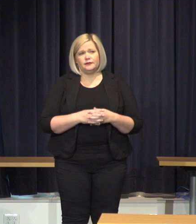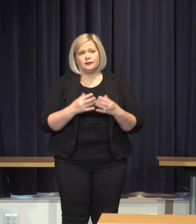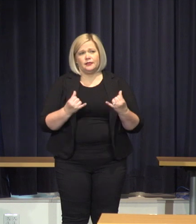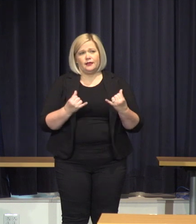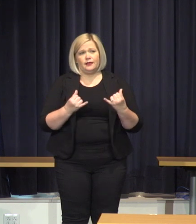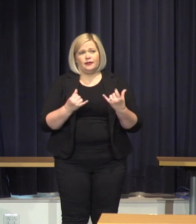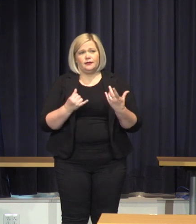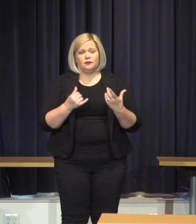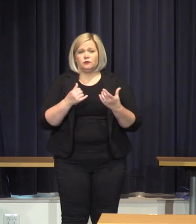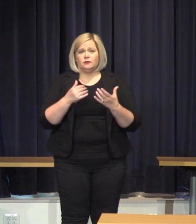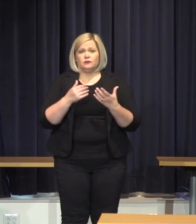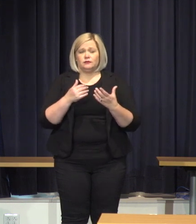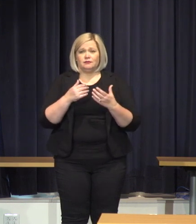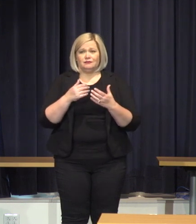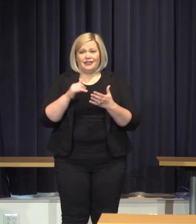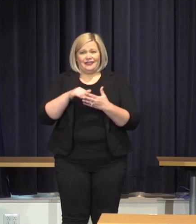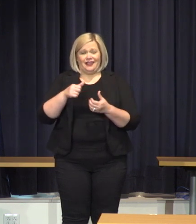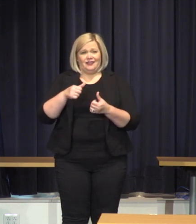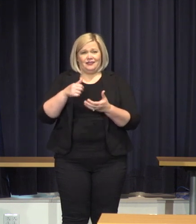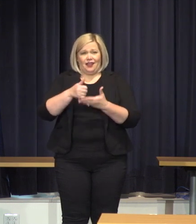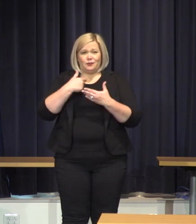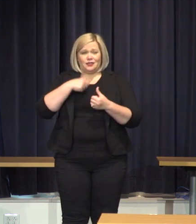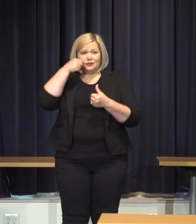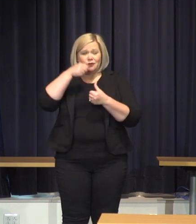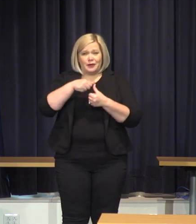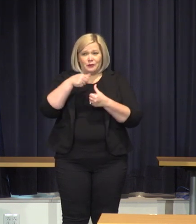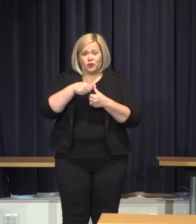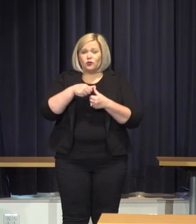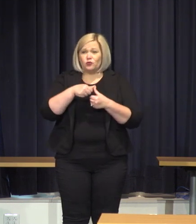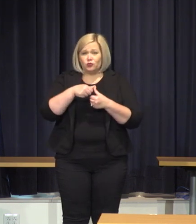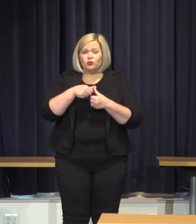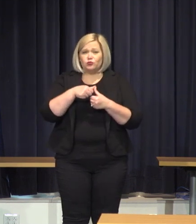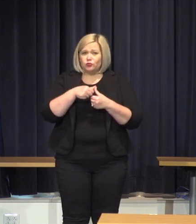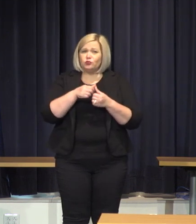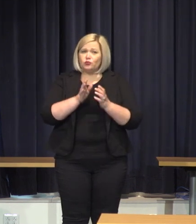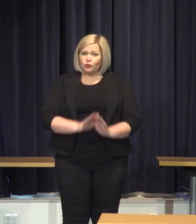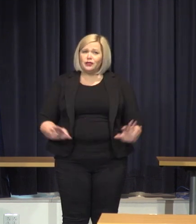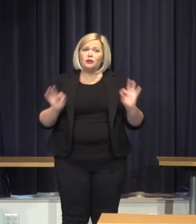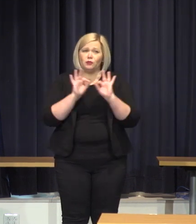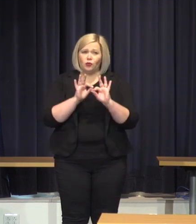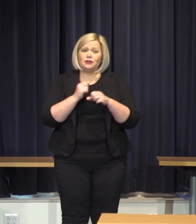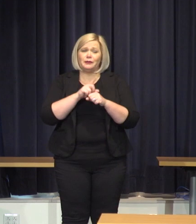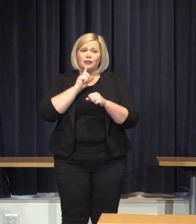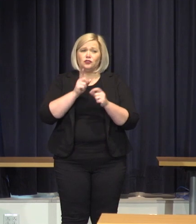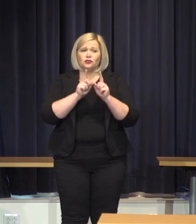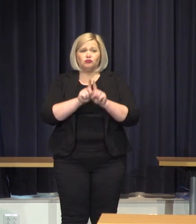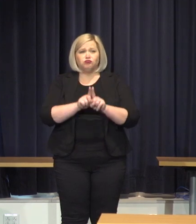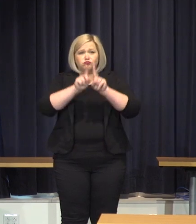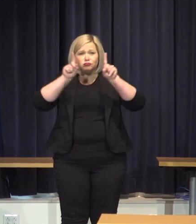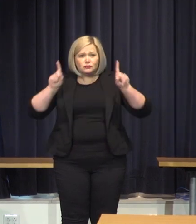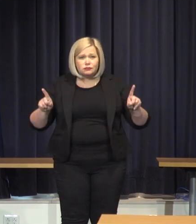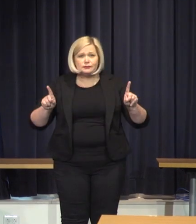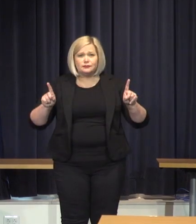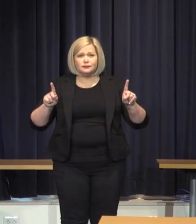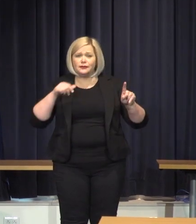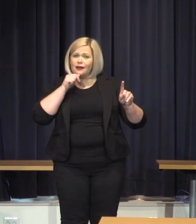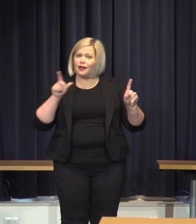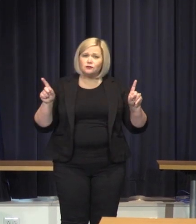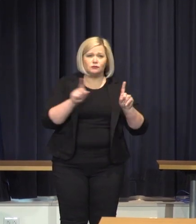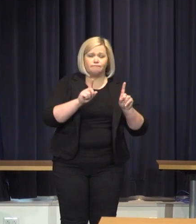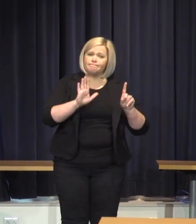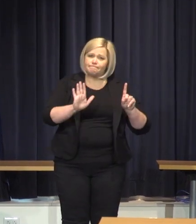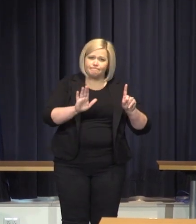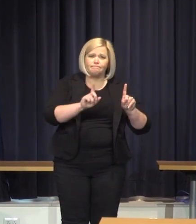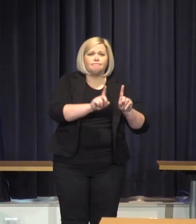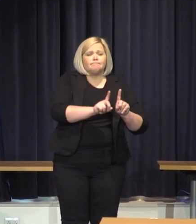today, and it's just a reminder of what's at stake in following the social distancing rules. It's a